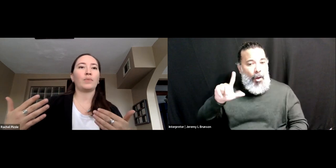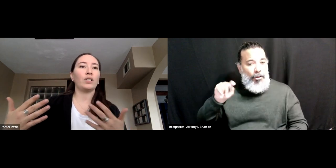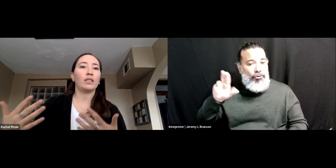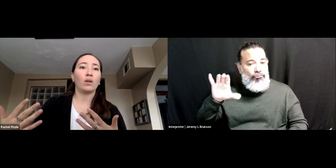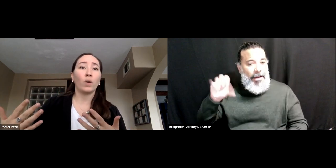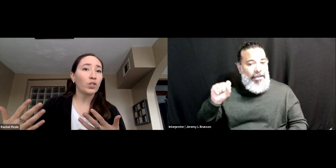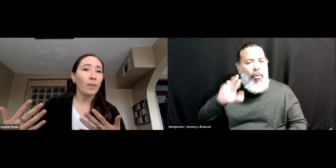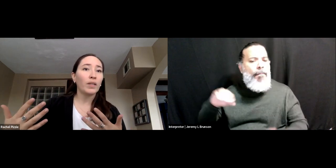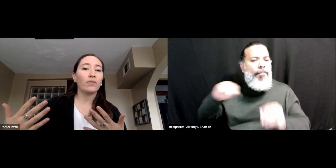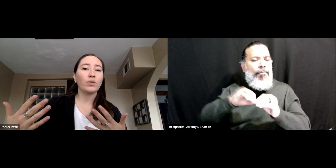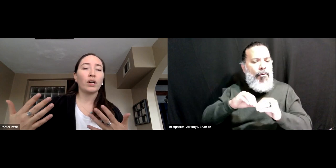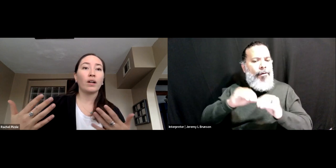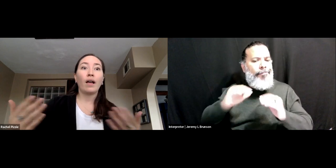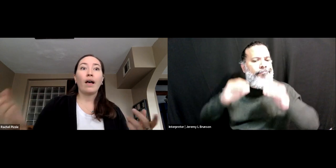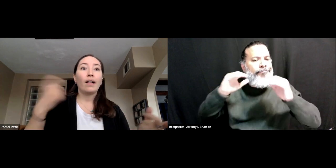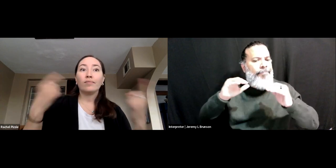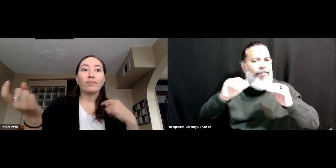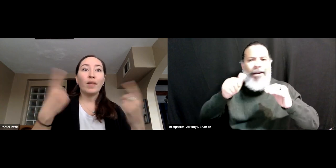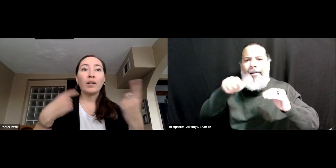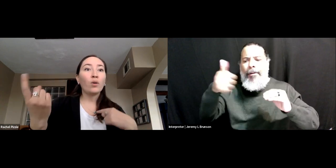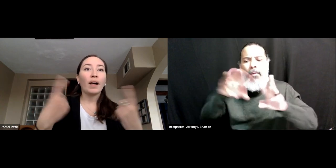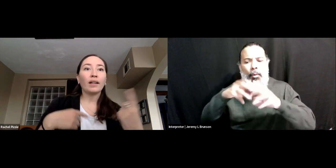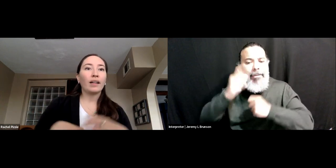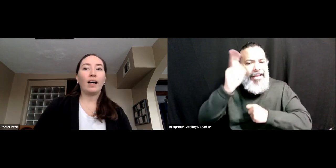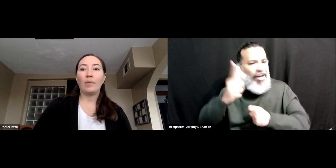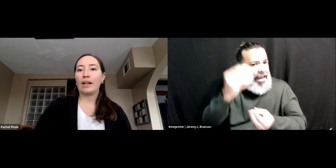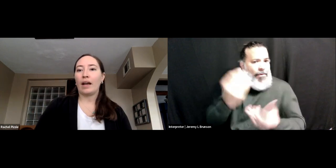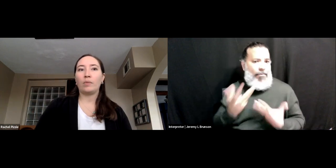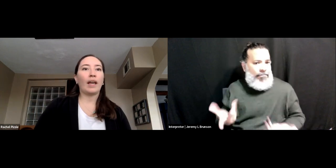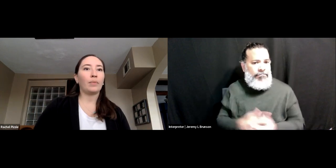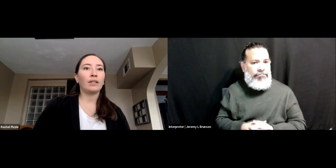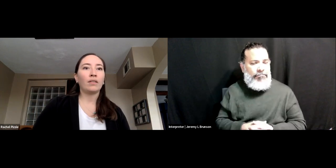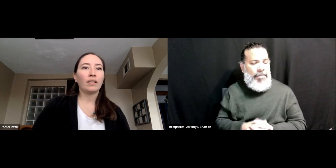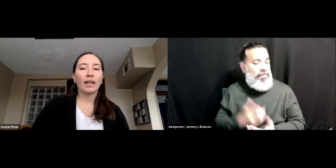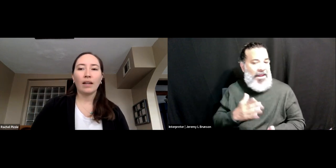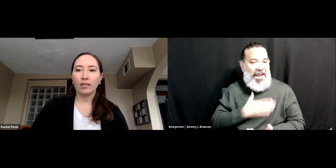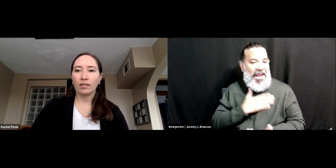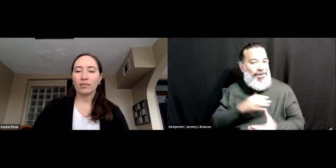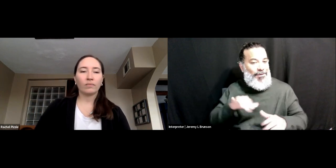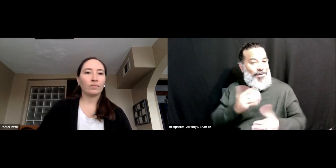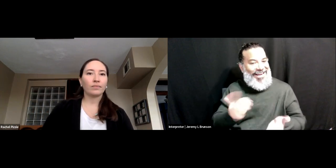advanced options in a workshop in the future, let me know about it. And I would be happy to do this